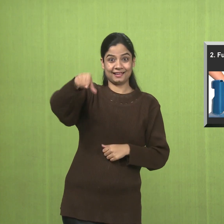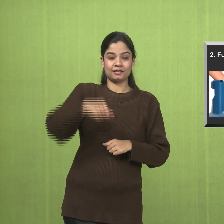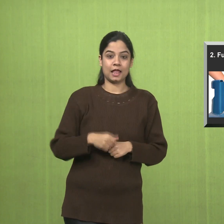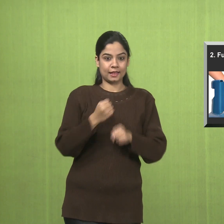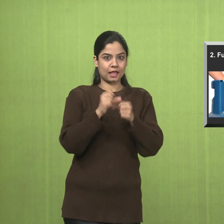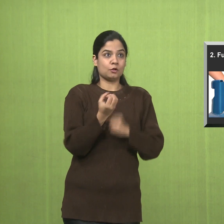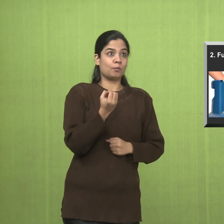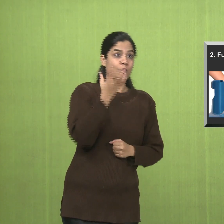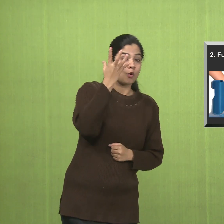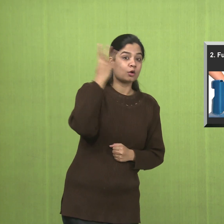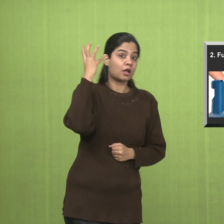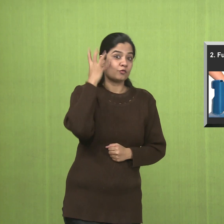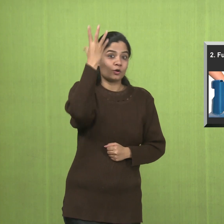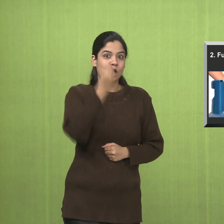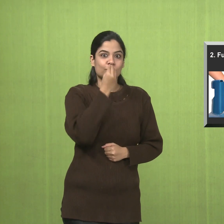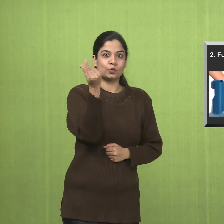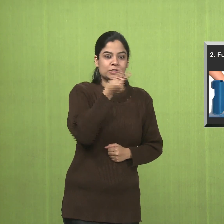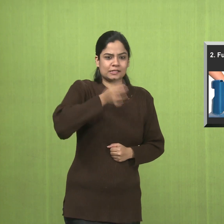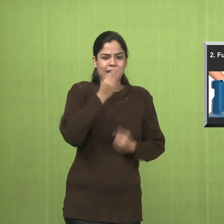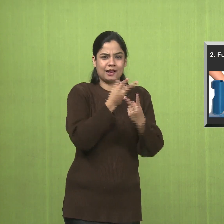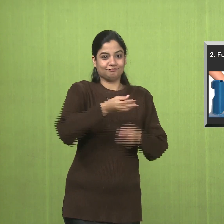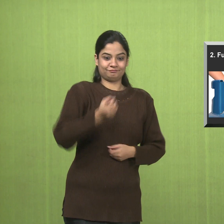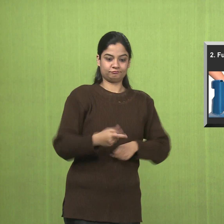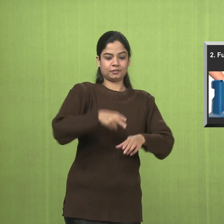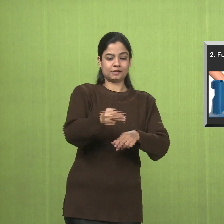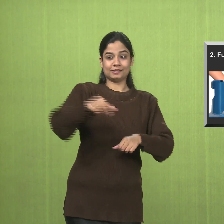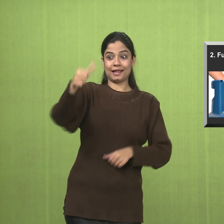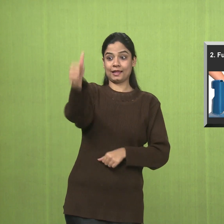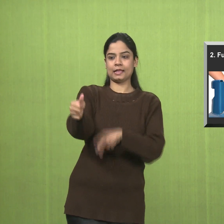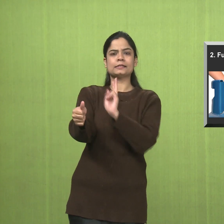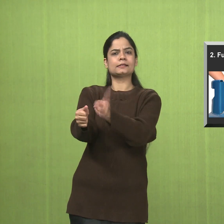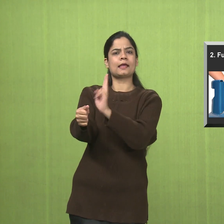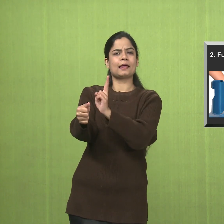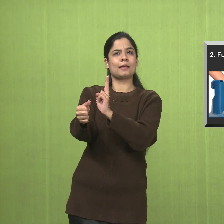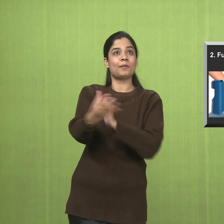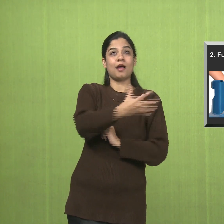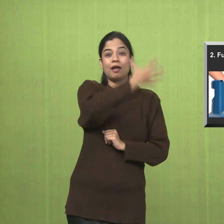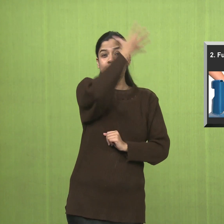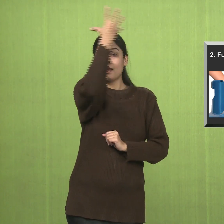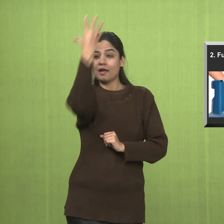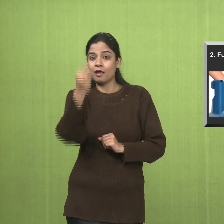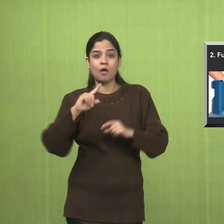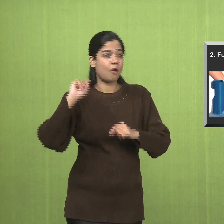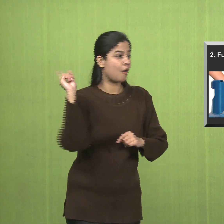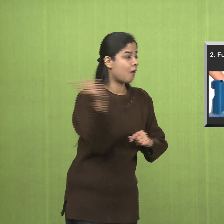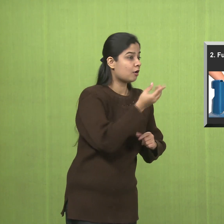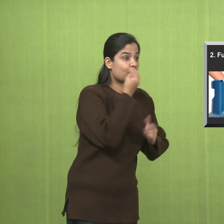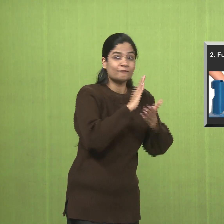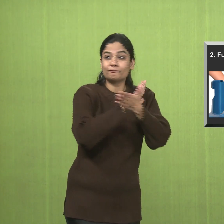off whenever we are not using it. In the morning or in the afternoon you're cooking lunch, etc. You have to keep it on. But towards the night when